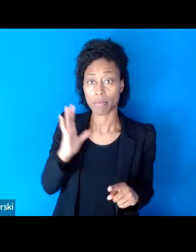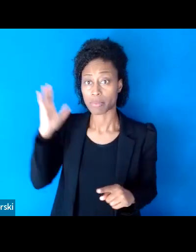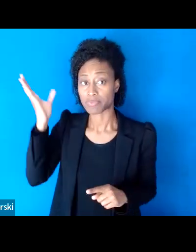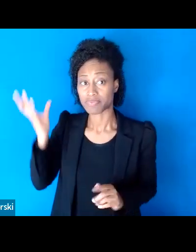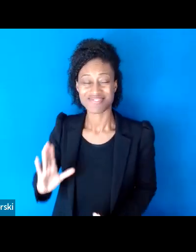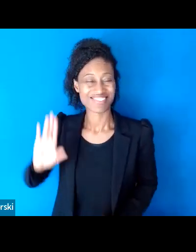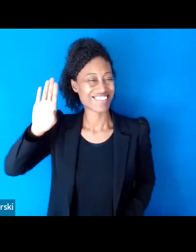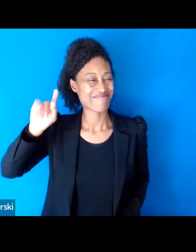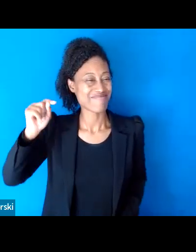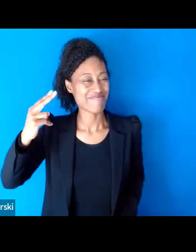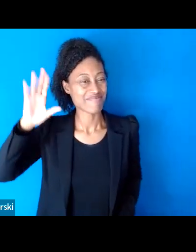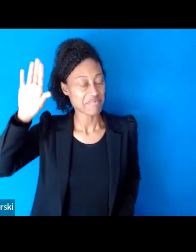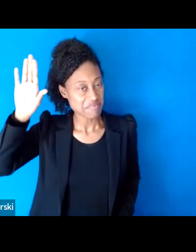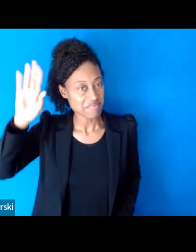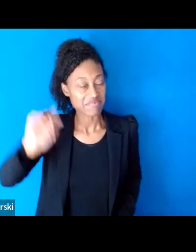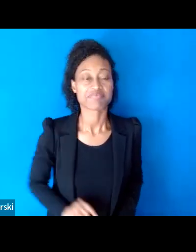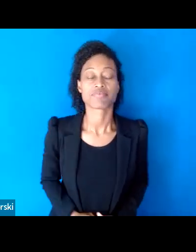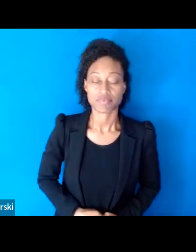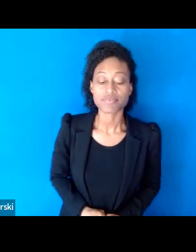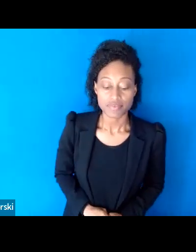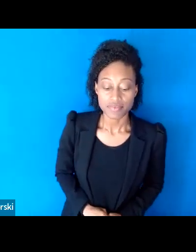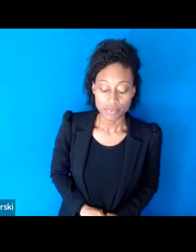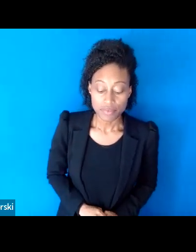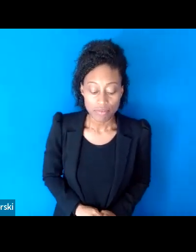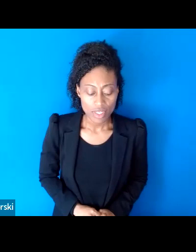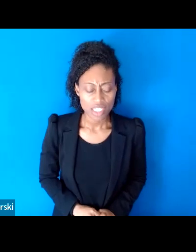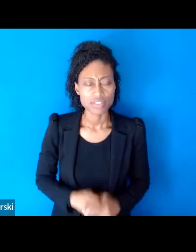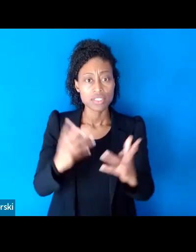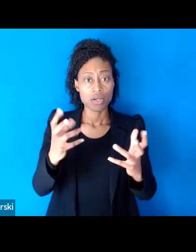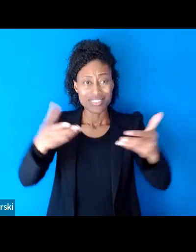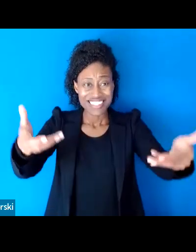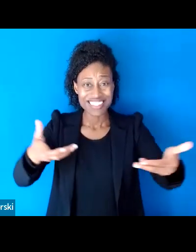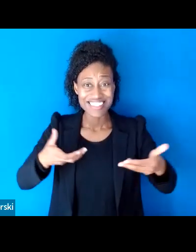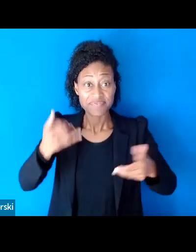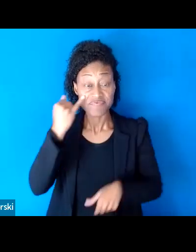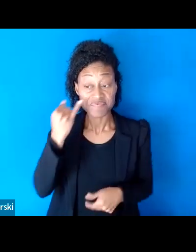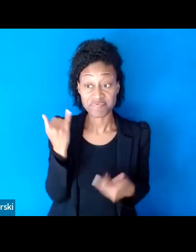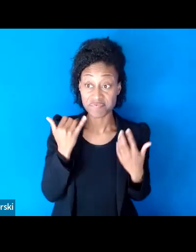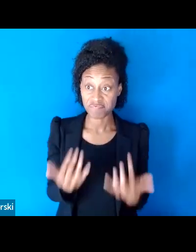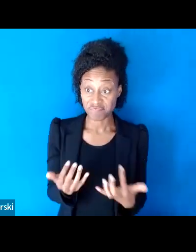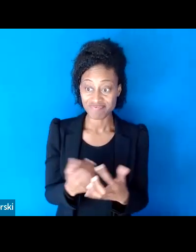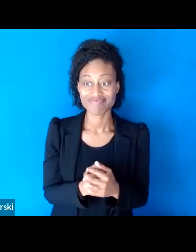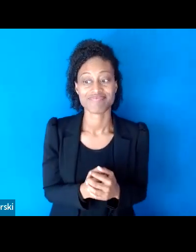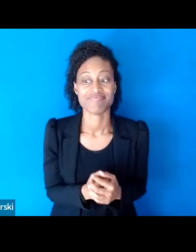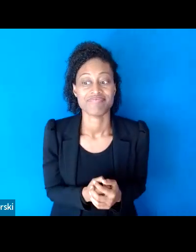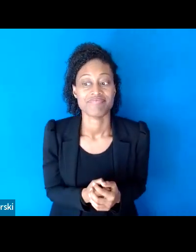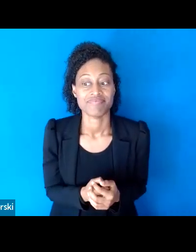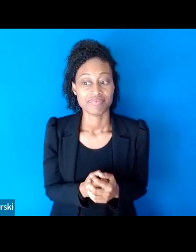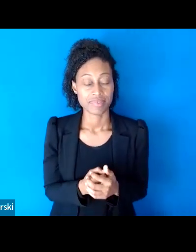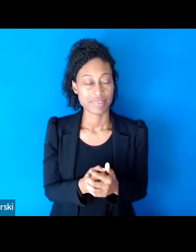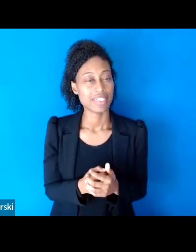Mels, this is Beth. And I'd just like to invite you, if you'd like to attend one